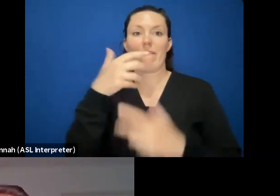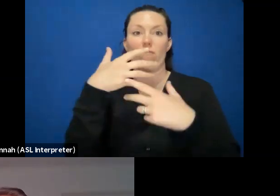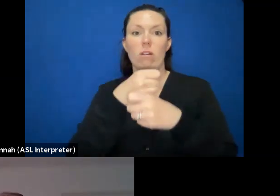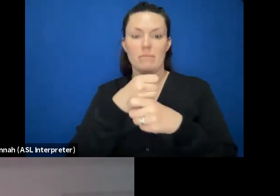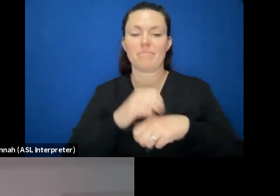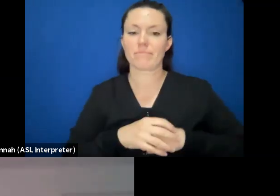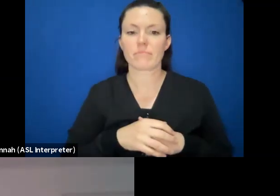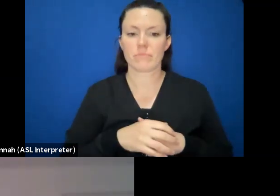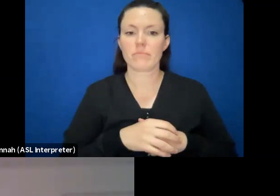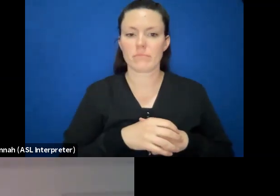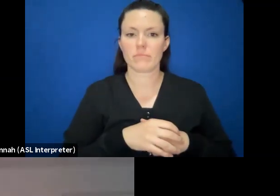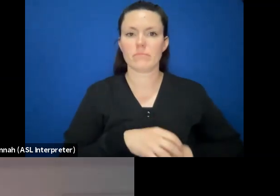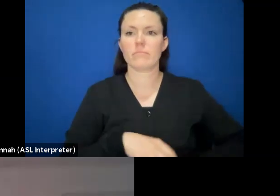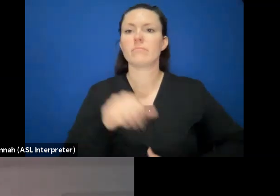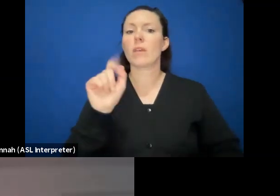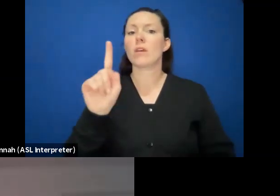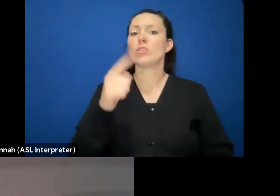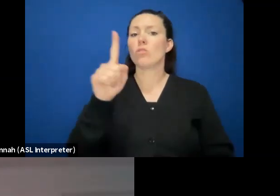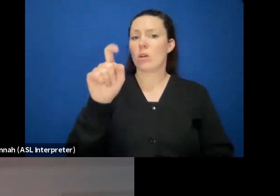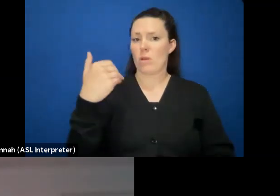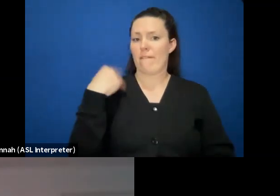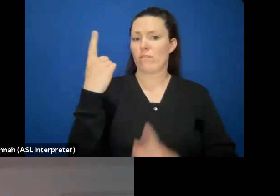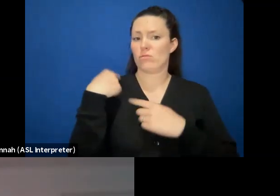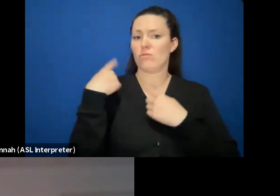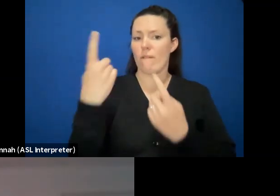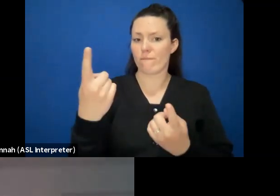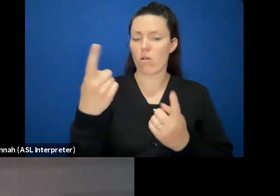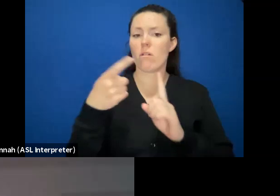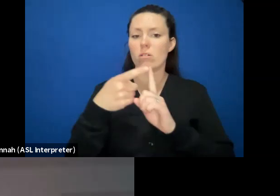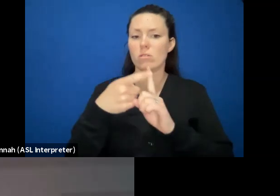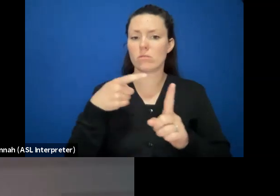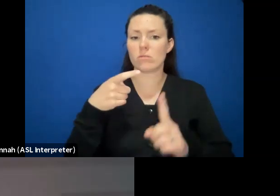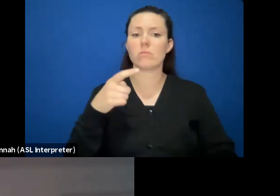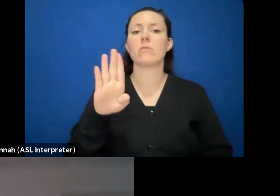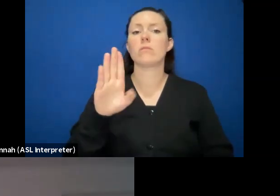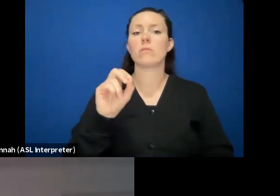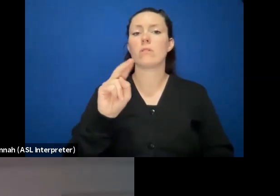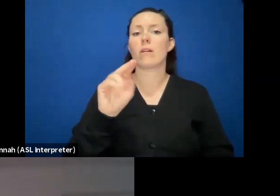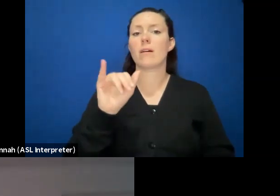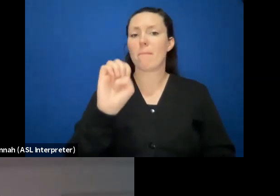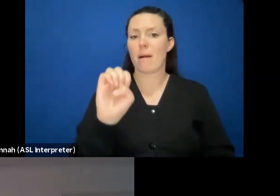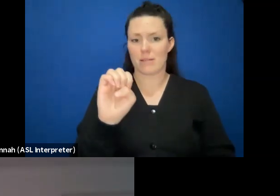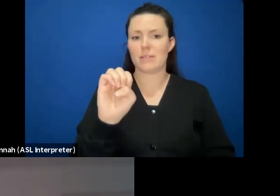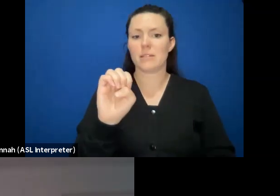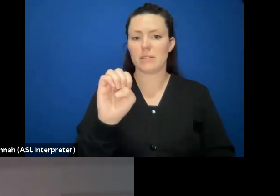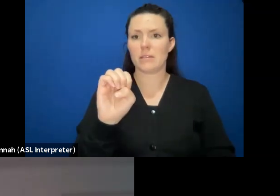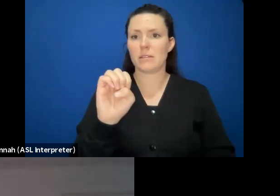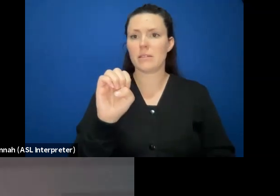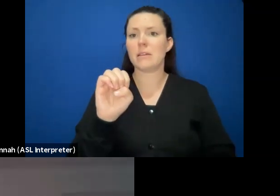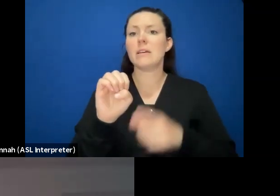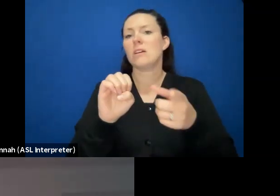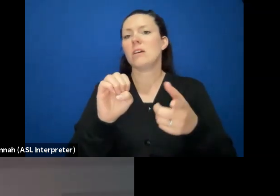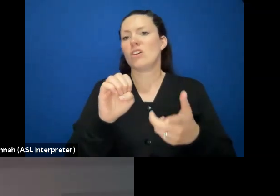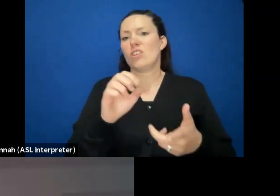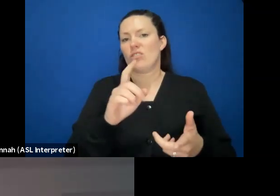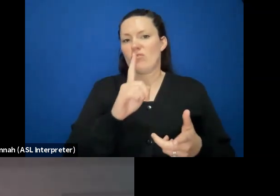Okay, the only question we received so far was from Bonnie. And you really responded to this.